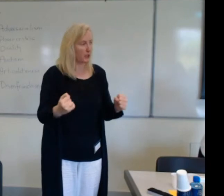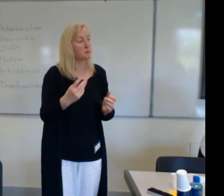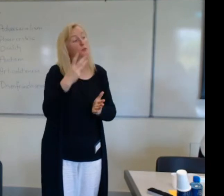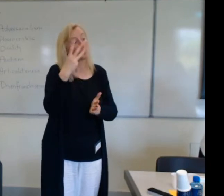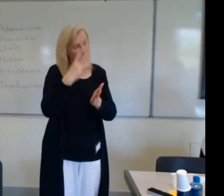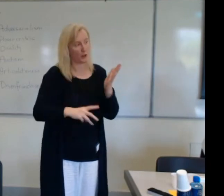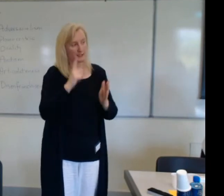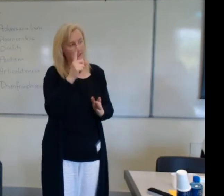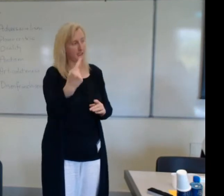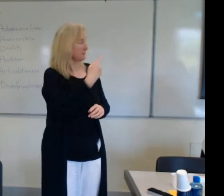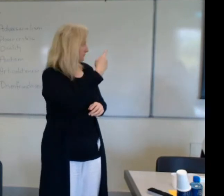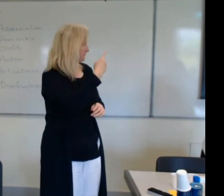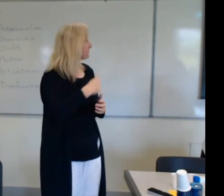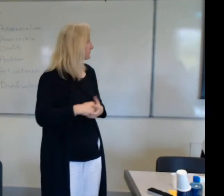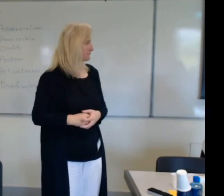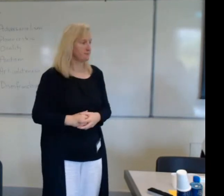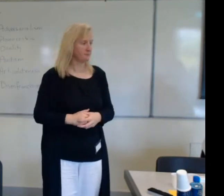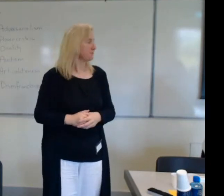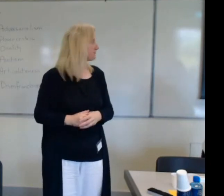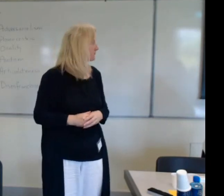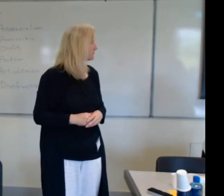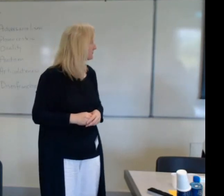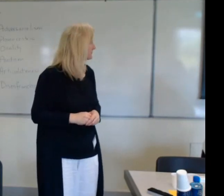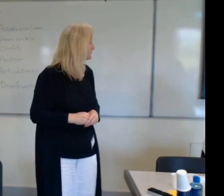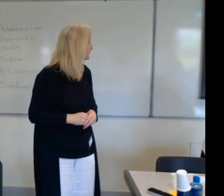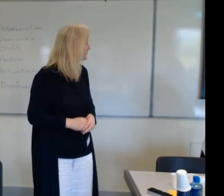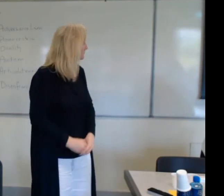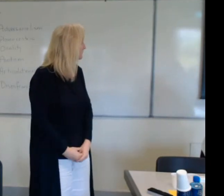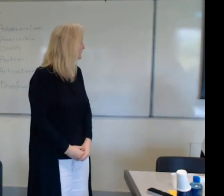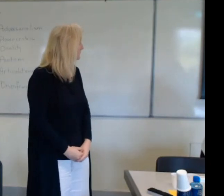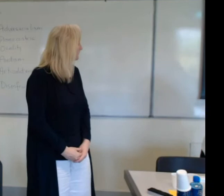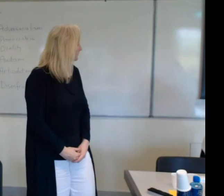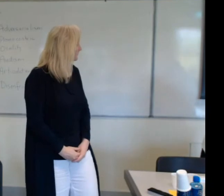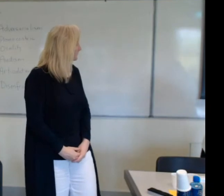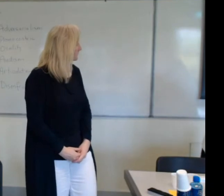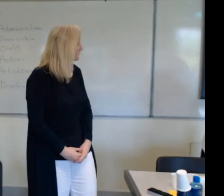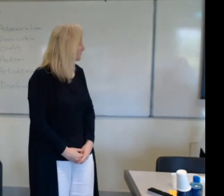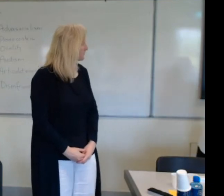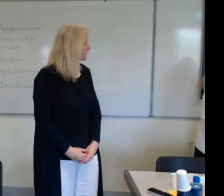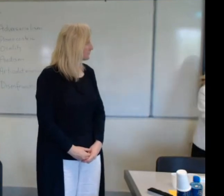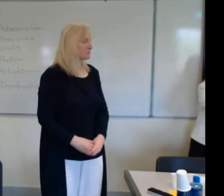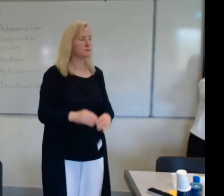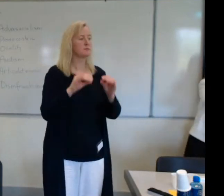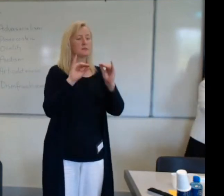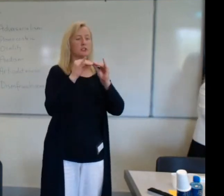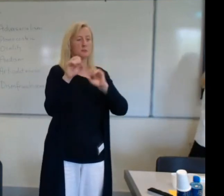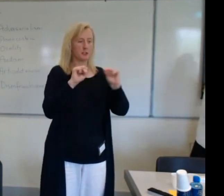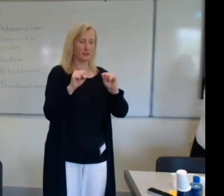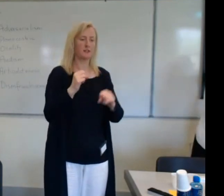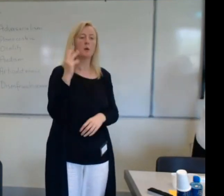view. So prison services. So in terms of the interpreting services, as people have said, Willie, you said it earlier on, how